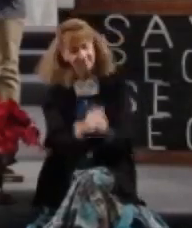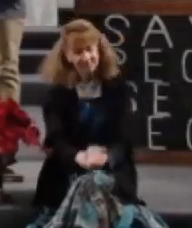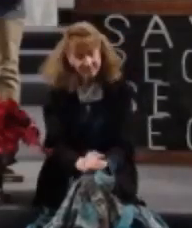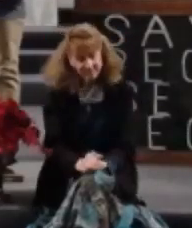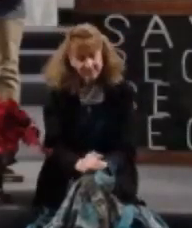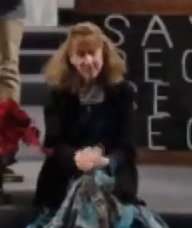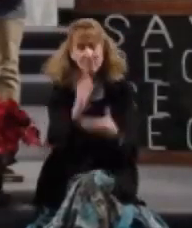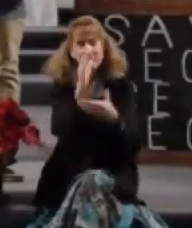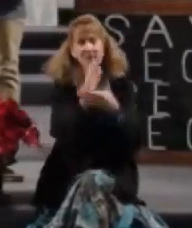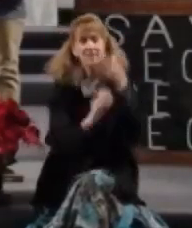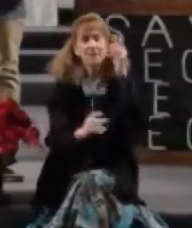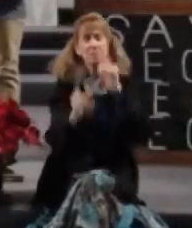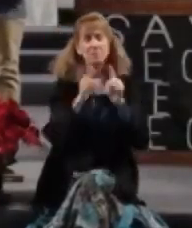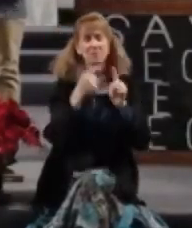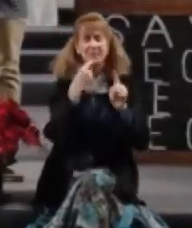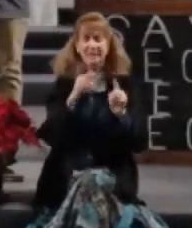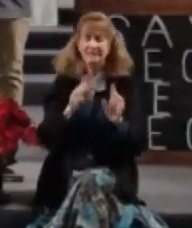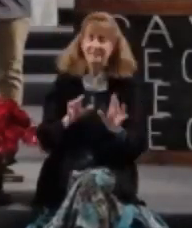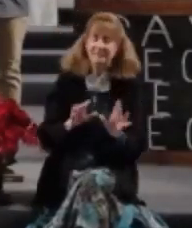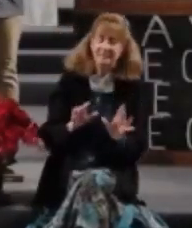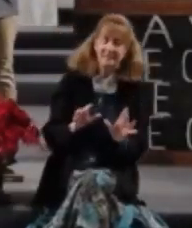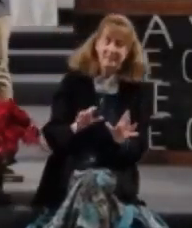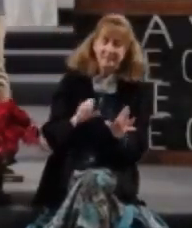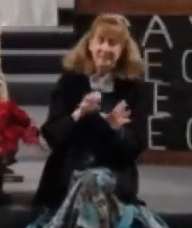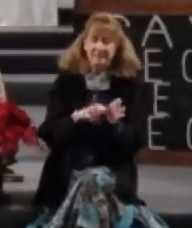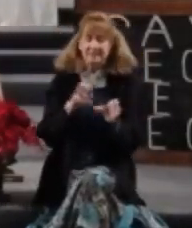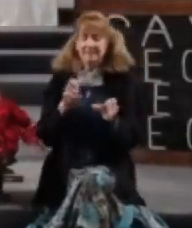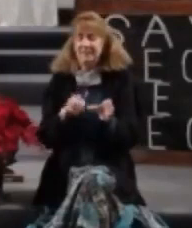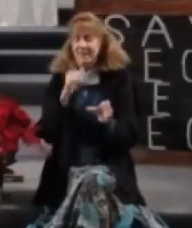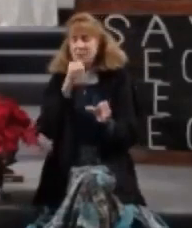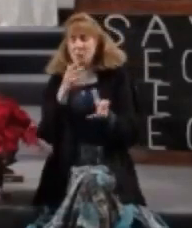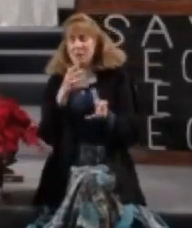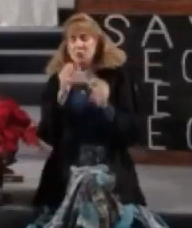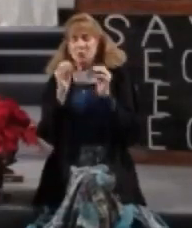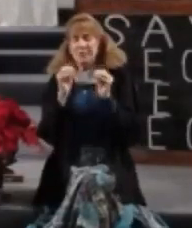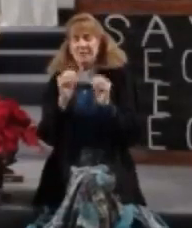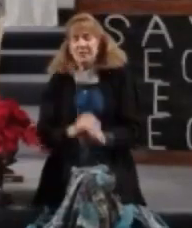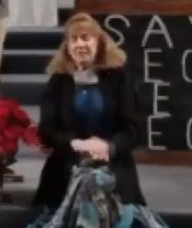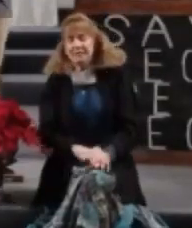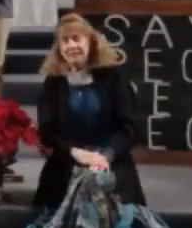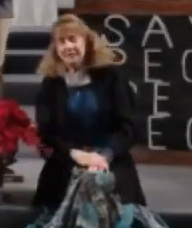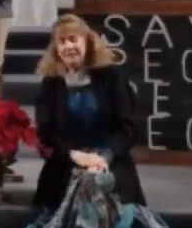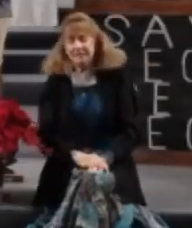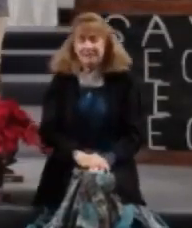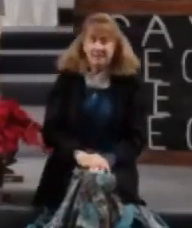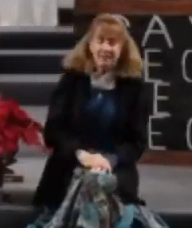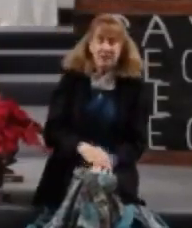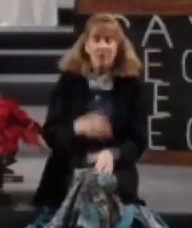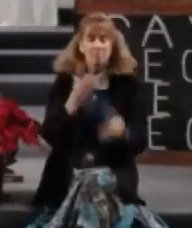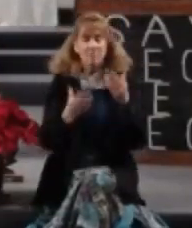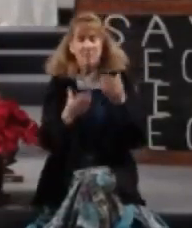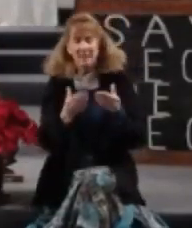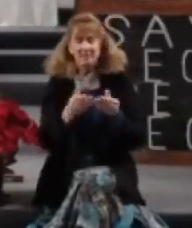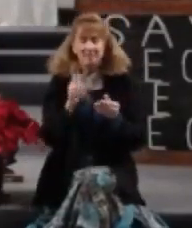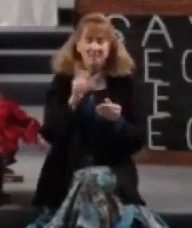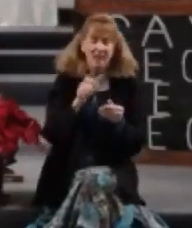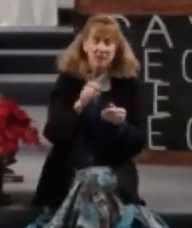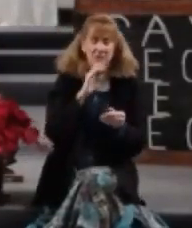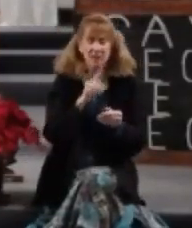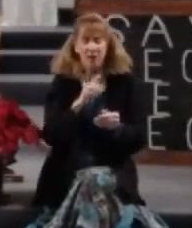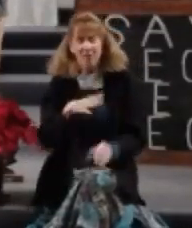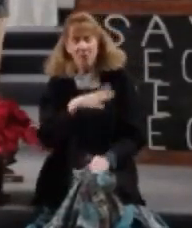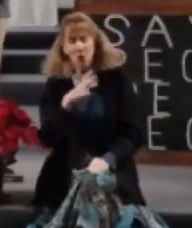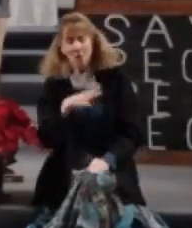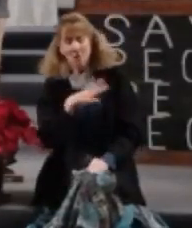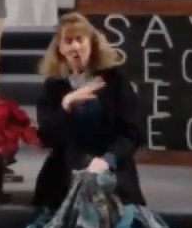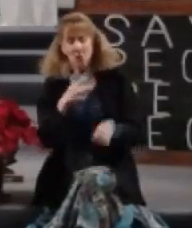Now, some people draw back from desiring to become teachers because they believe that teaching needs to be done in some kind of formal